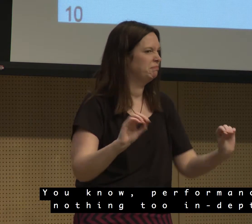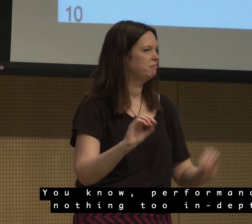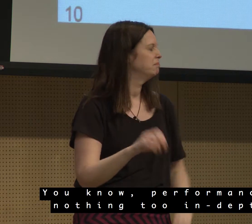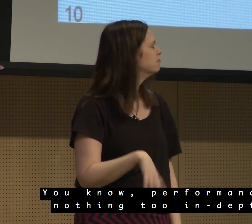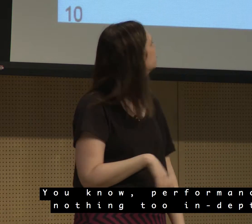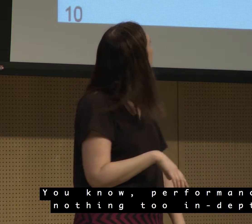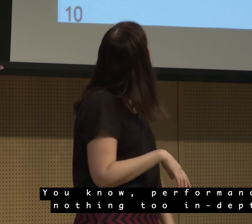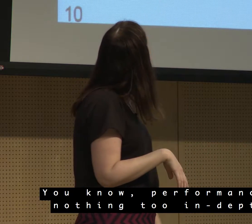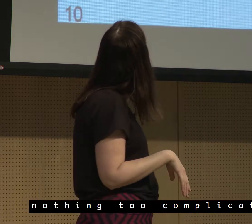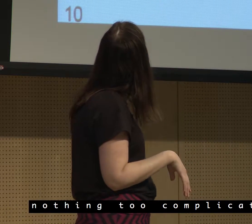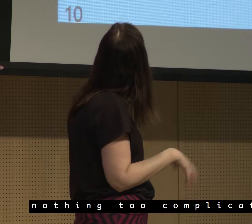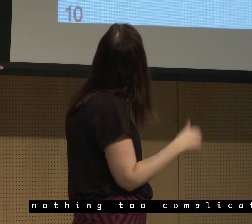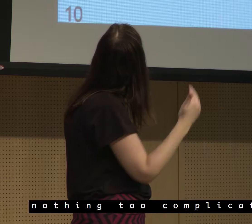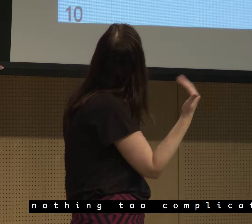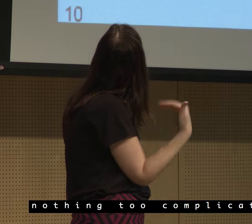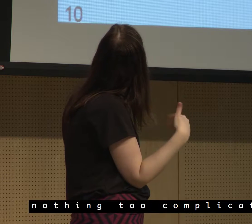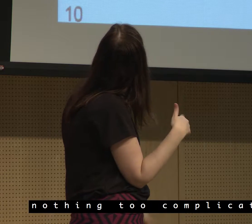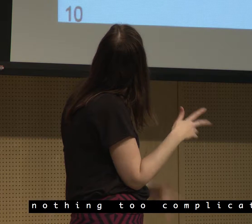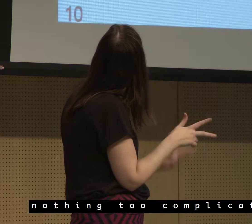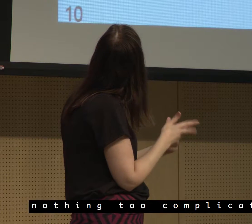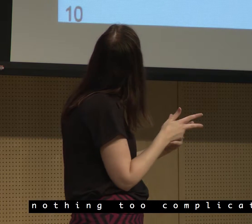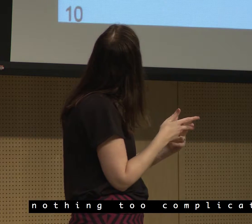Performance, nothing too in-depth, nothing too complicated.